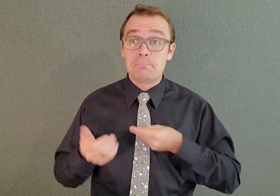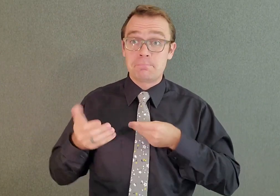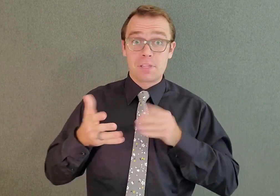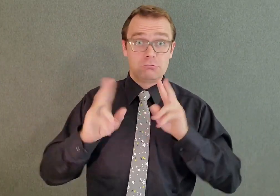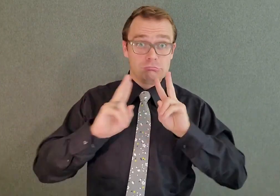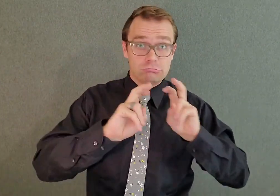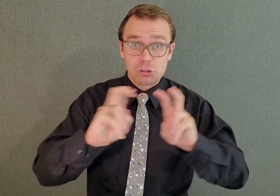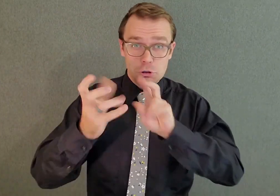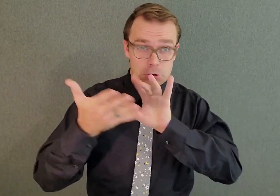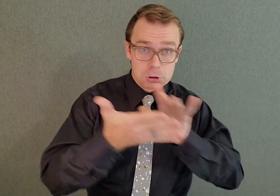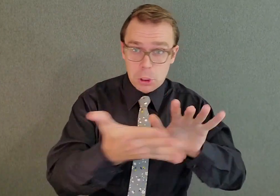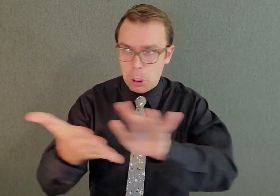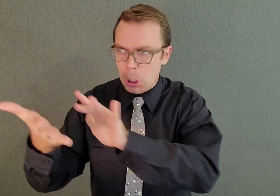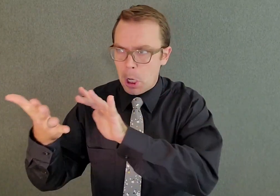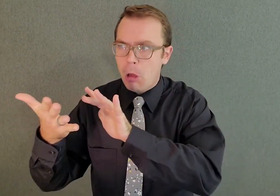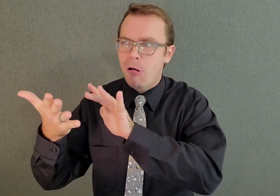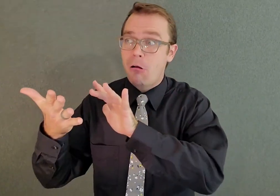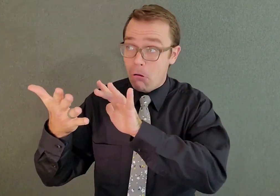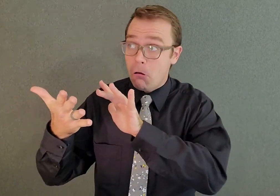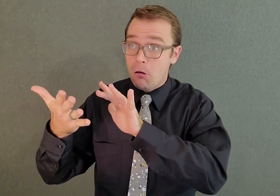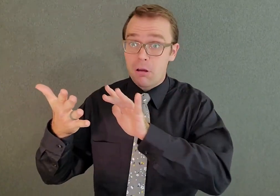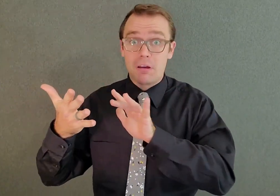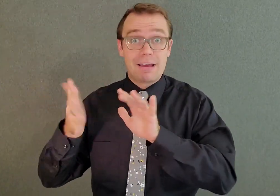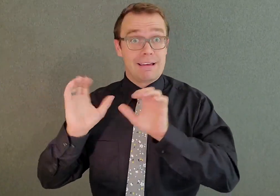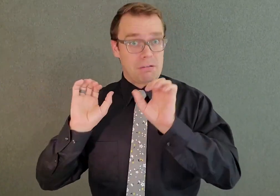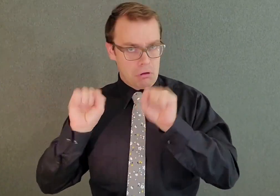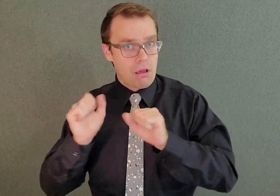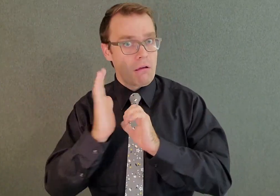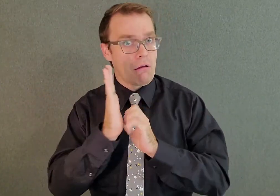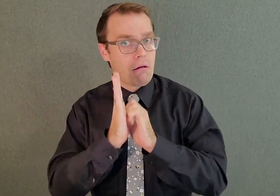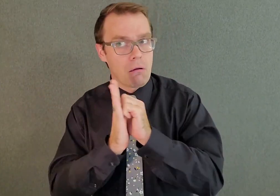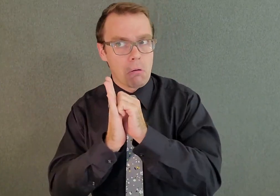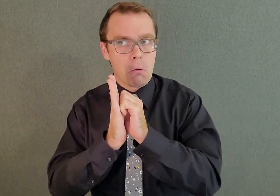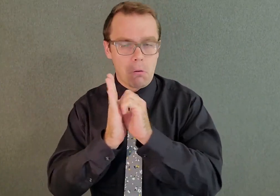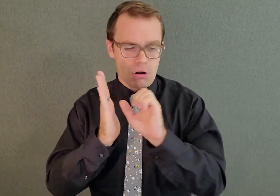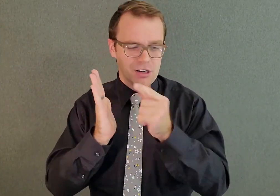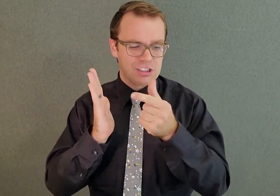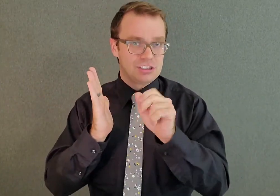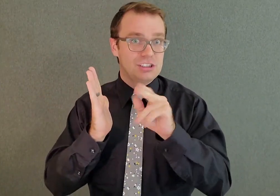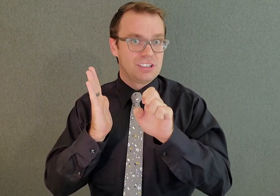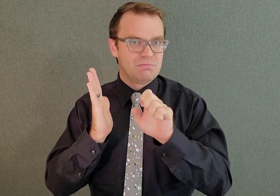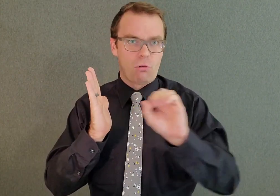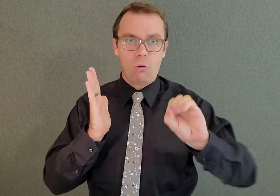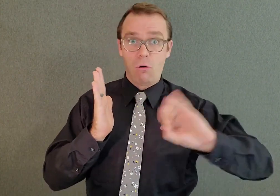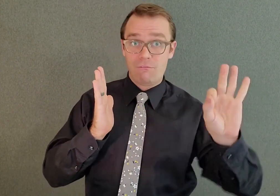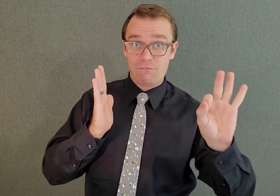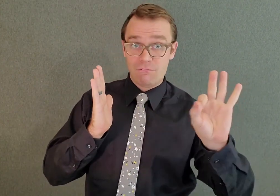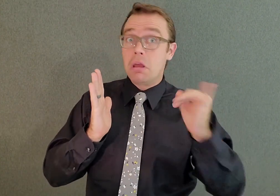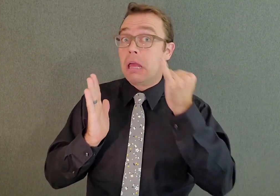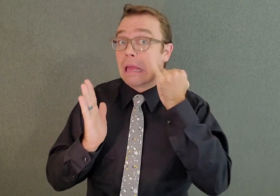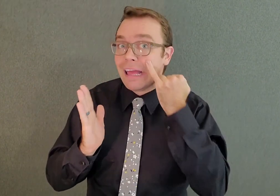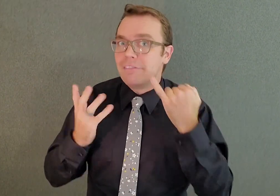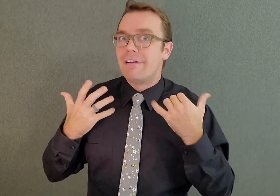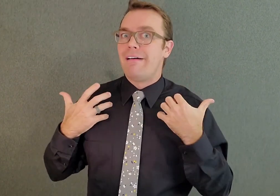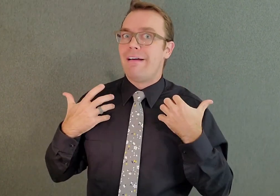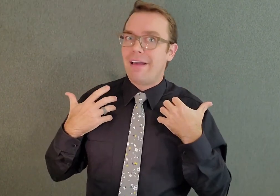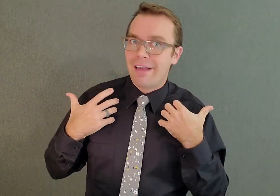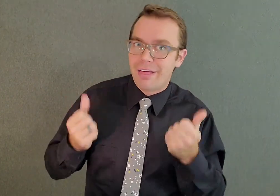Studies have demonstrated that even cancer genes can be turned off when healthy lifestyle behaviors are practiced. Let's address